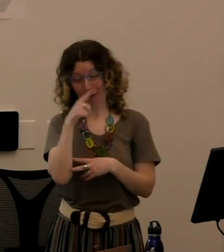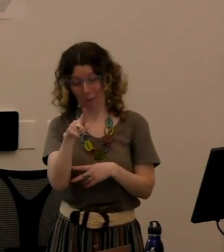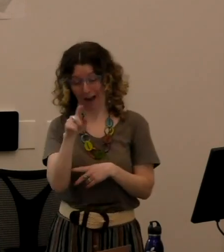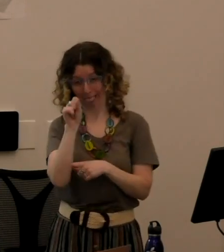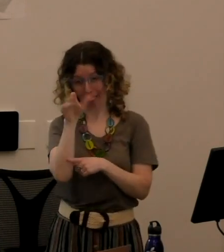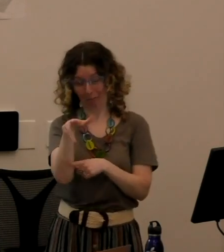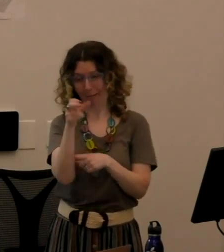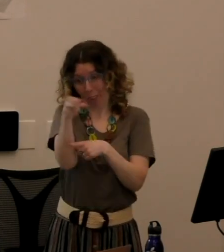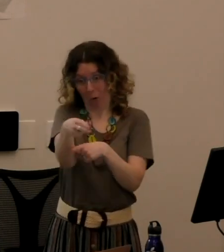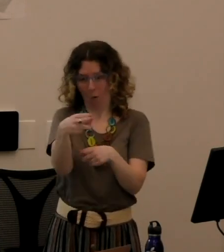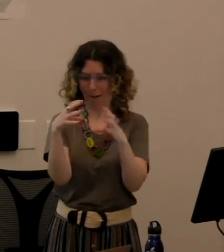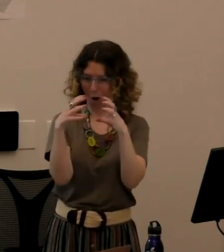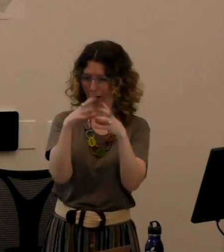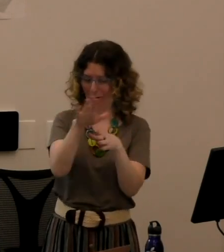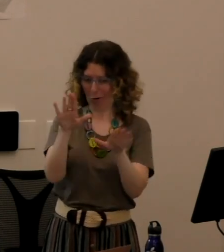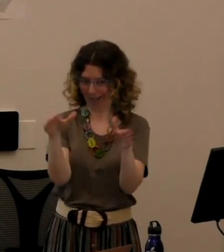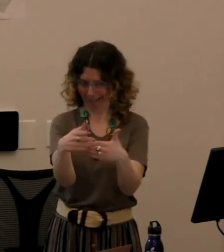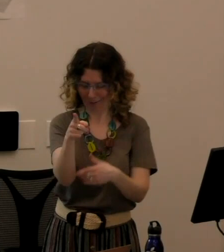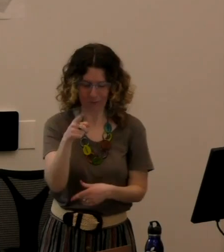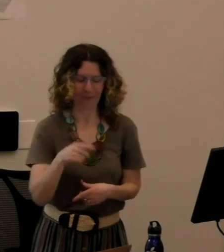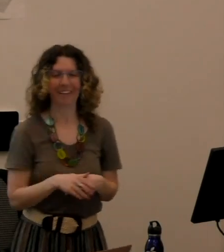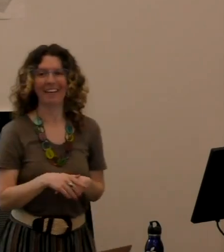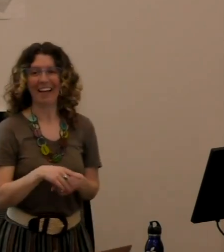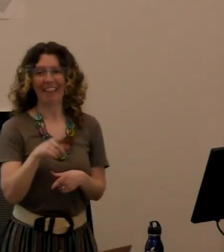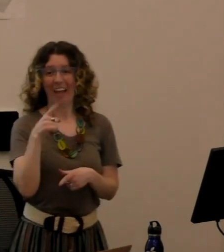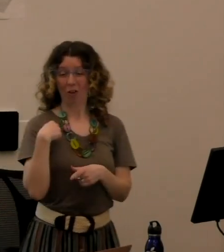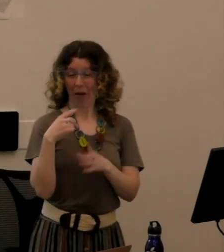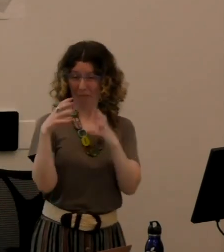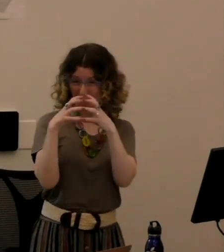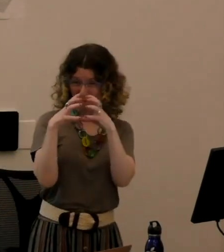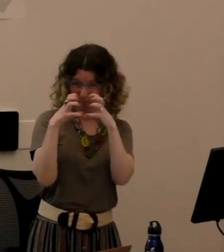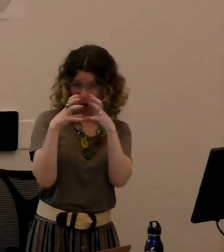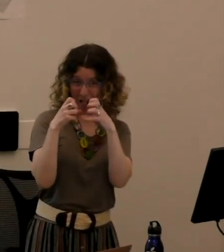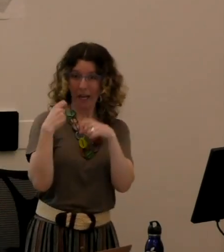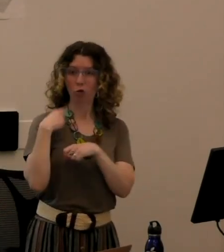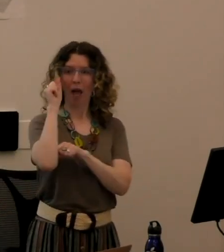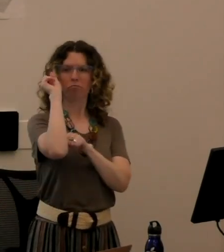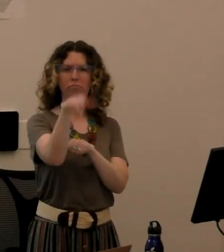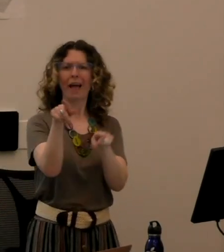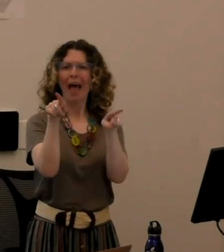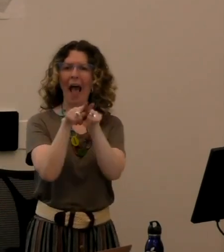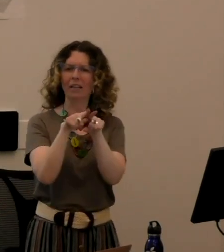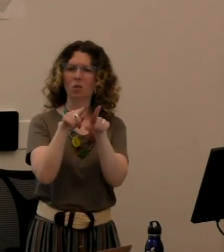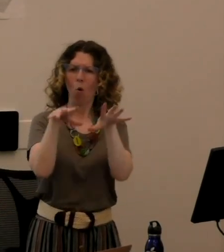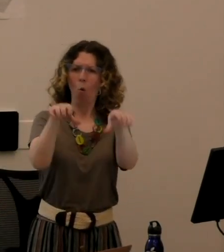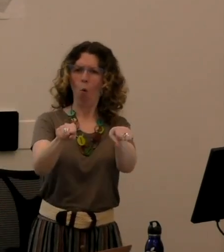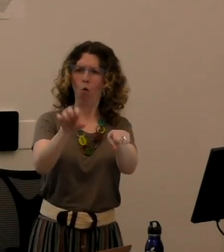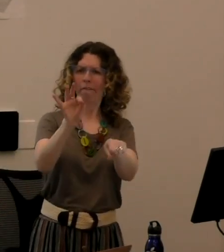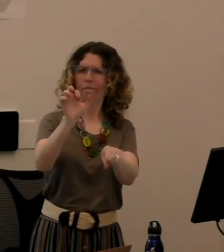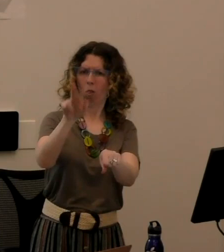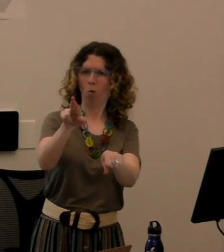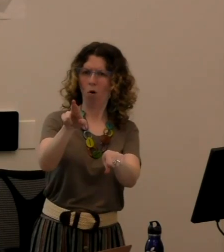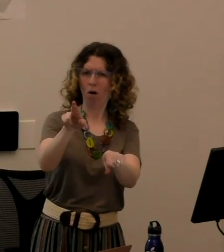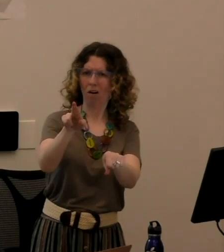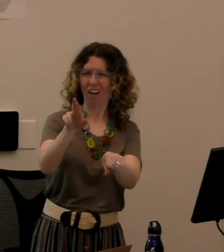to the students, if you don't mind throwing things at the students or them throwing at you, but like a little Nerf ball,